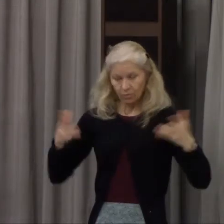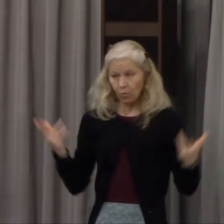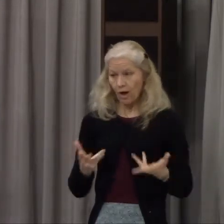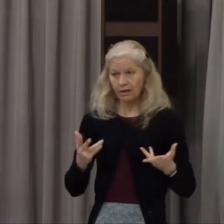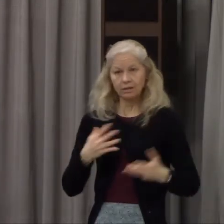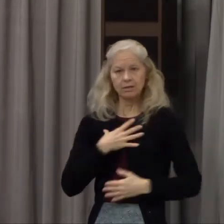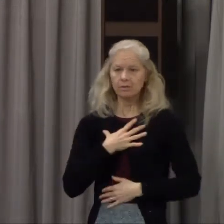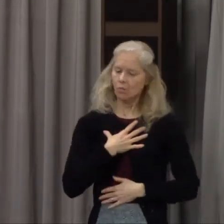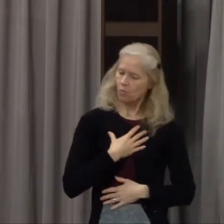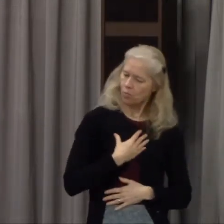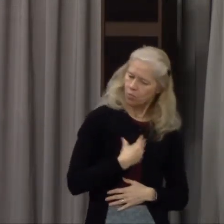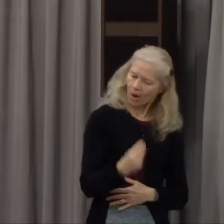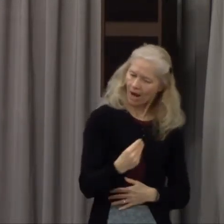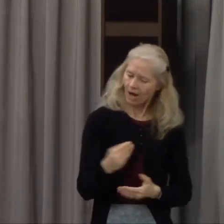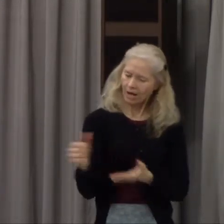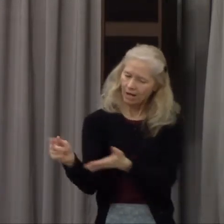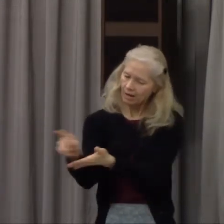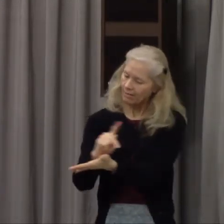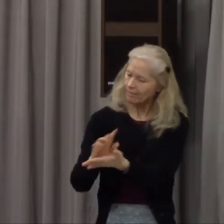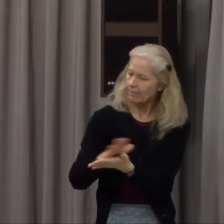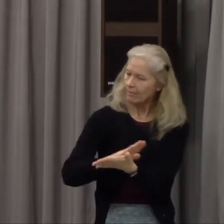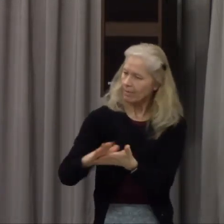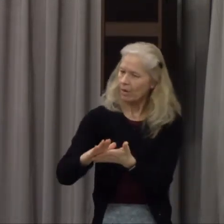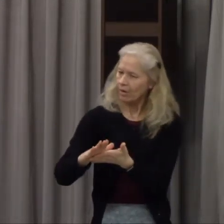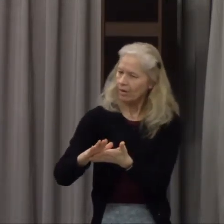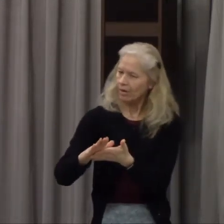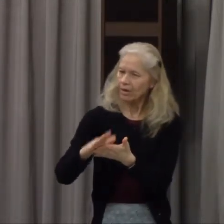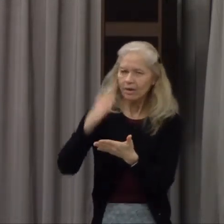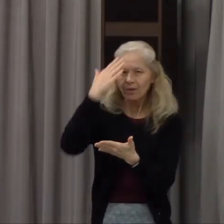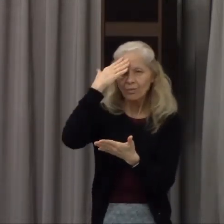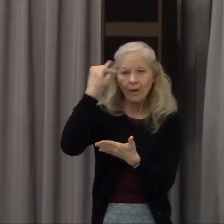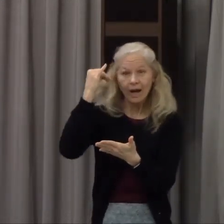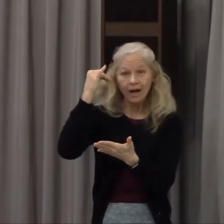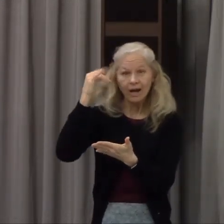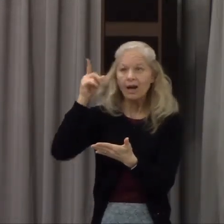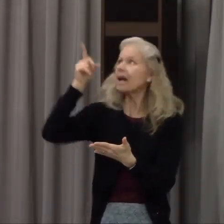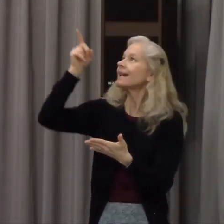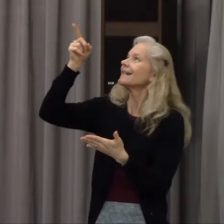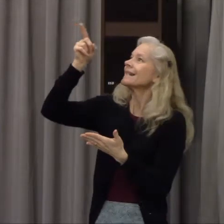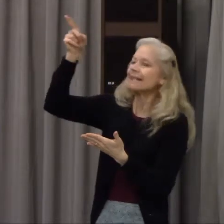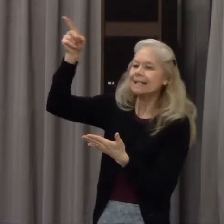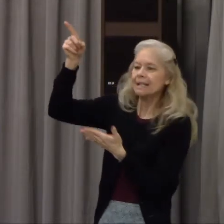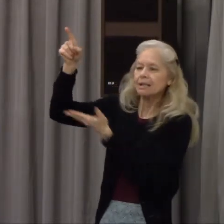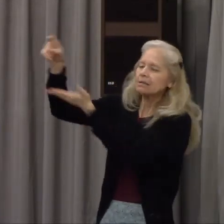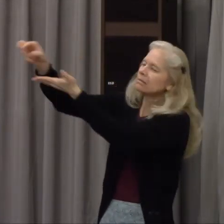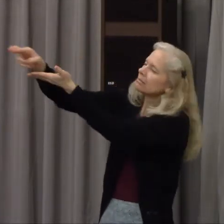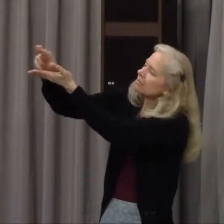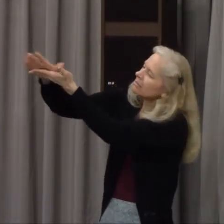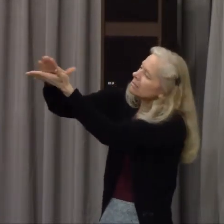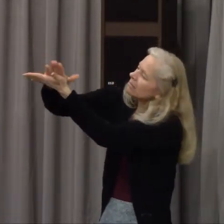And folks, God will not step aside from his righteousness any more than he'll step aside from his love.